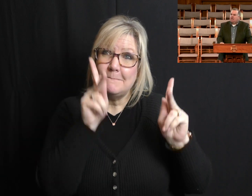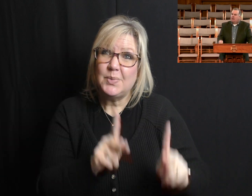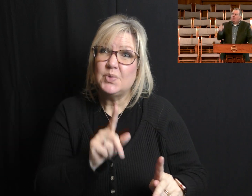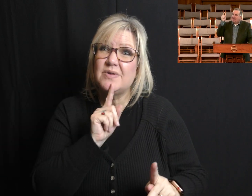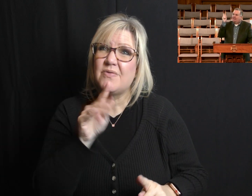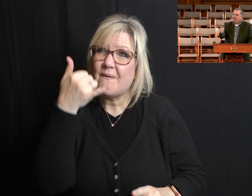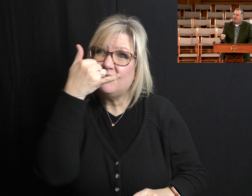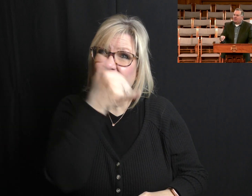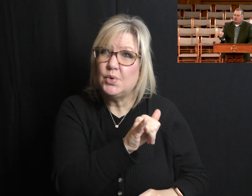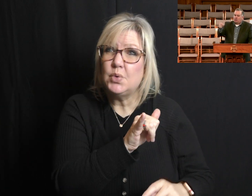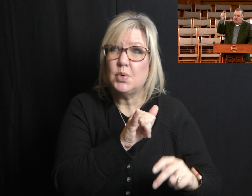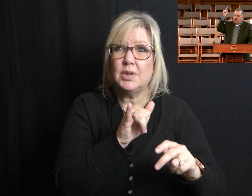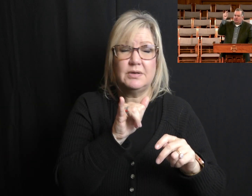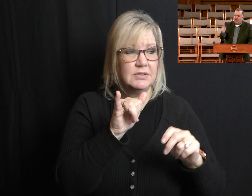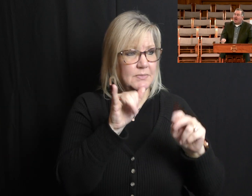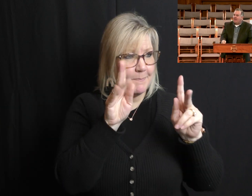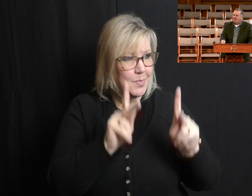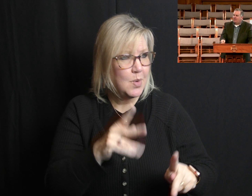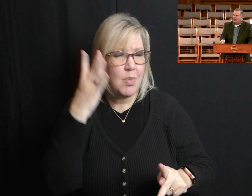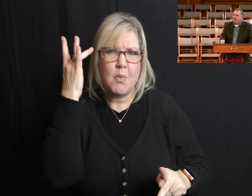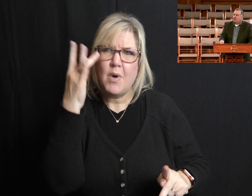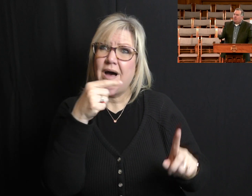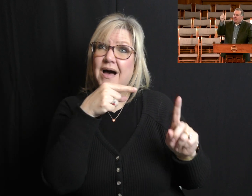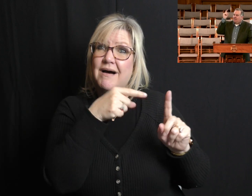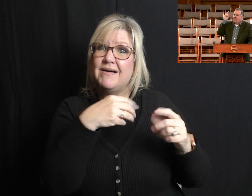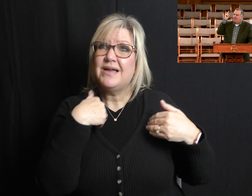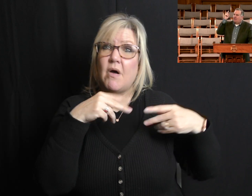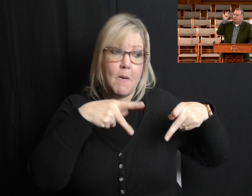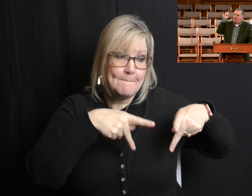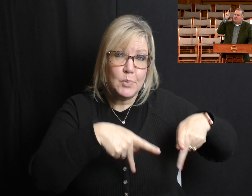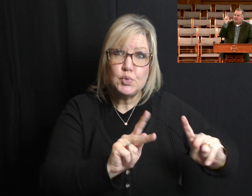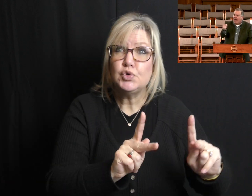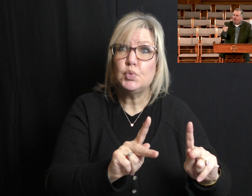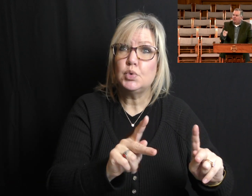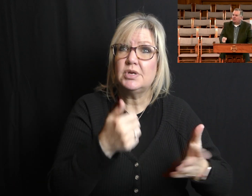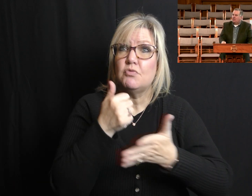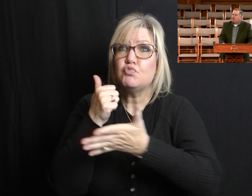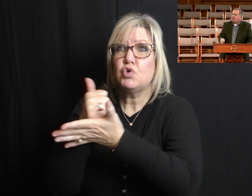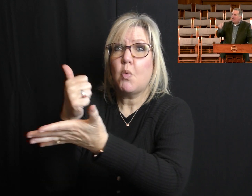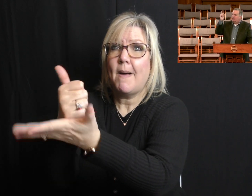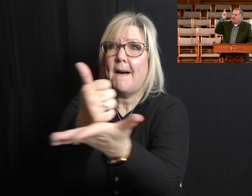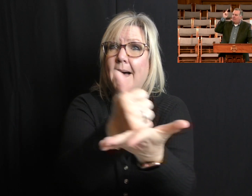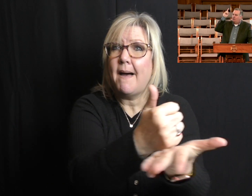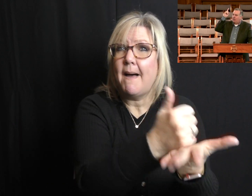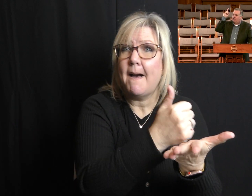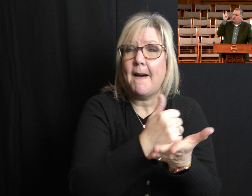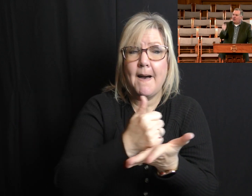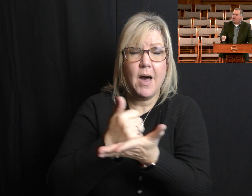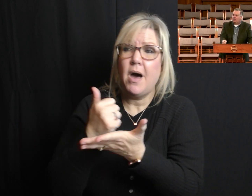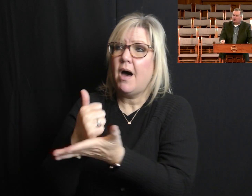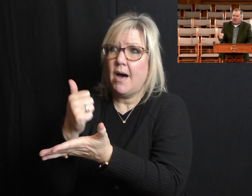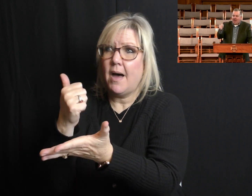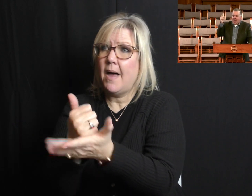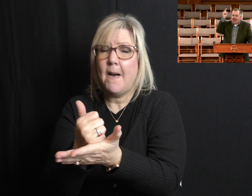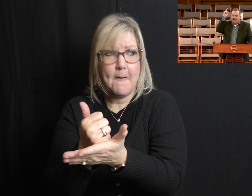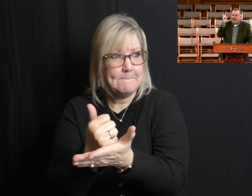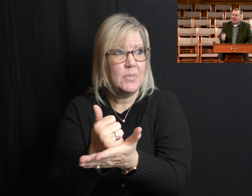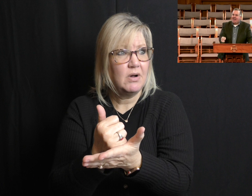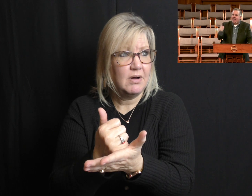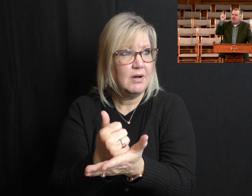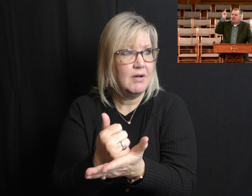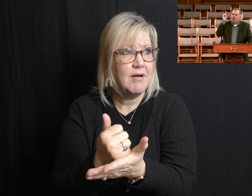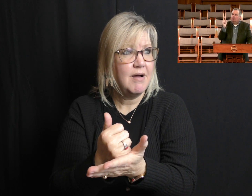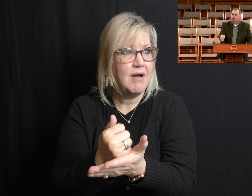opportunity to make a difference with his life, to make a difference with his talents, to make a difference with his treasures, and